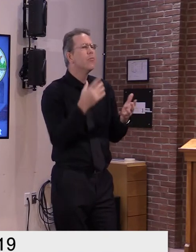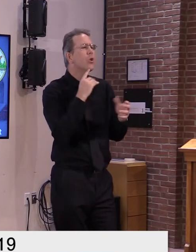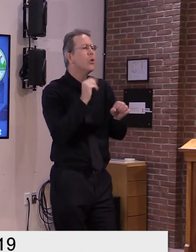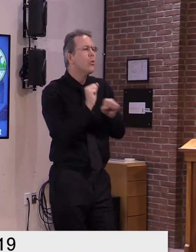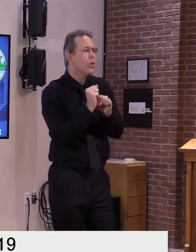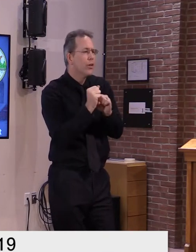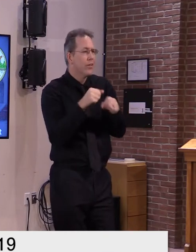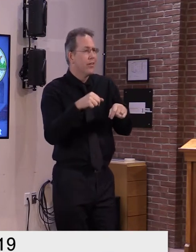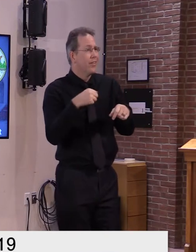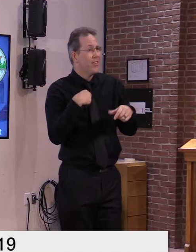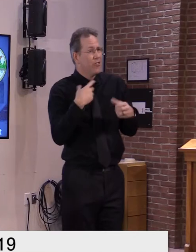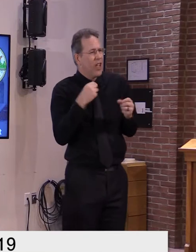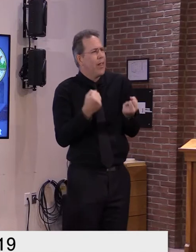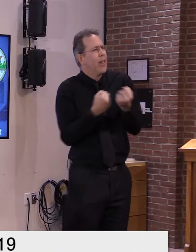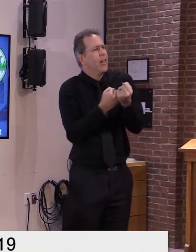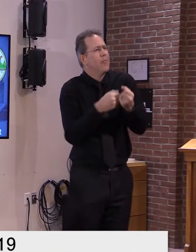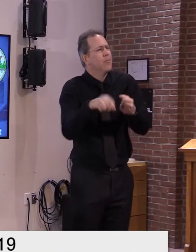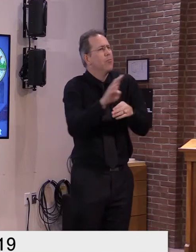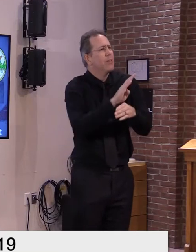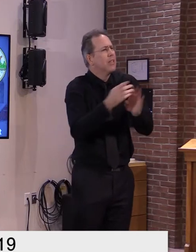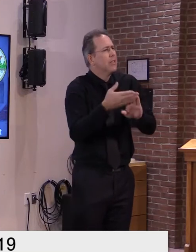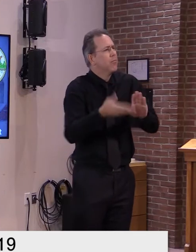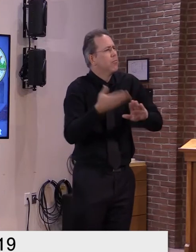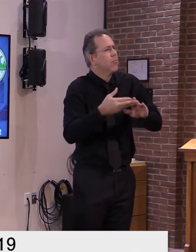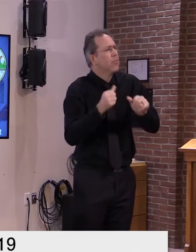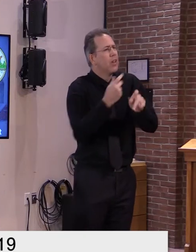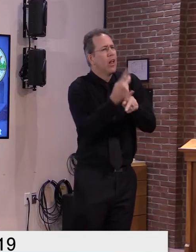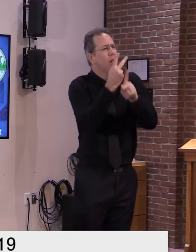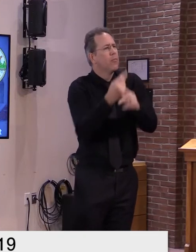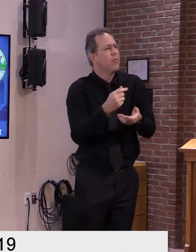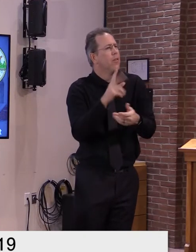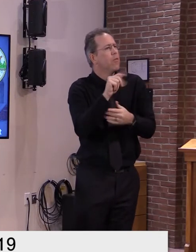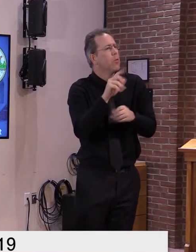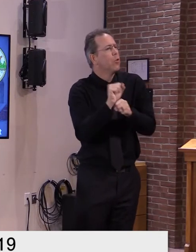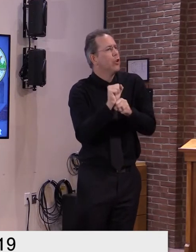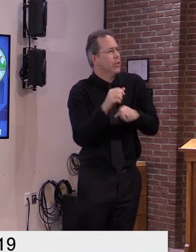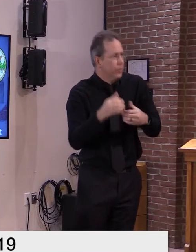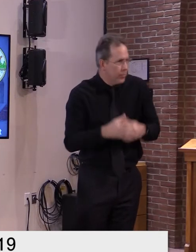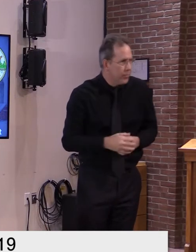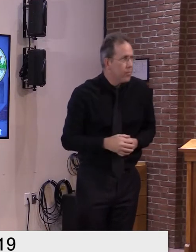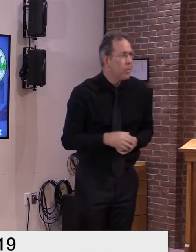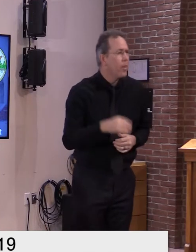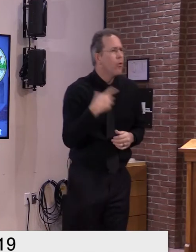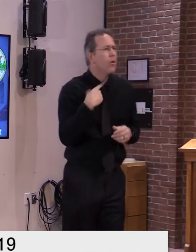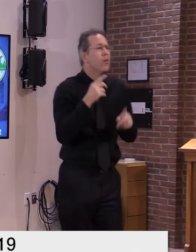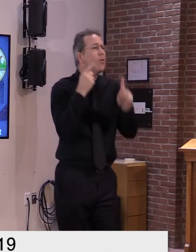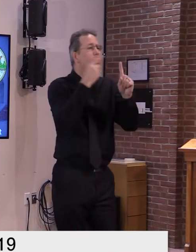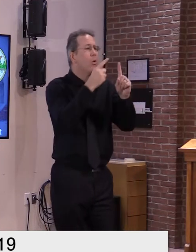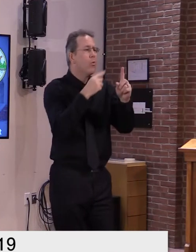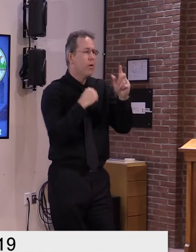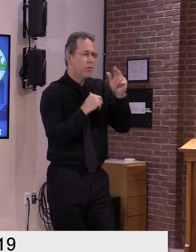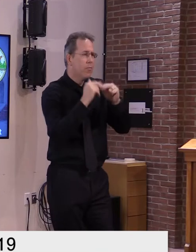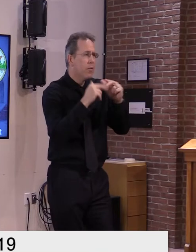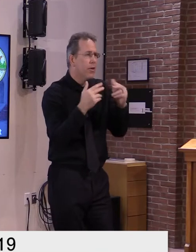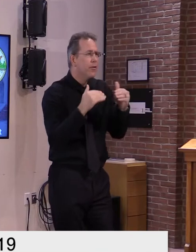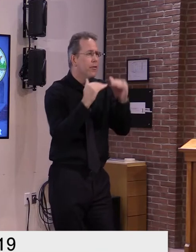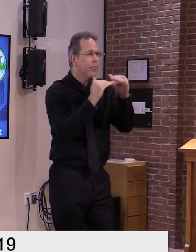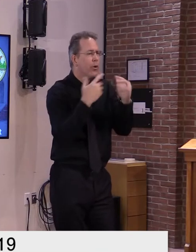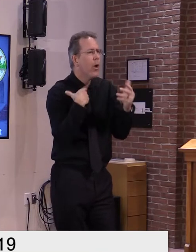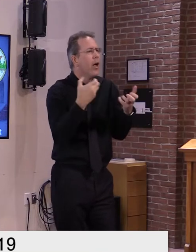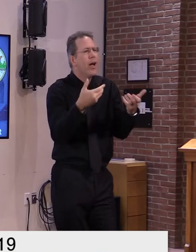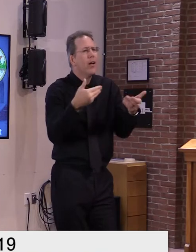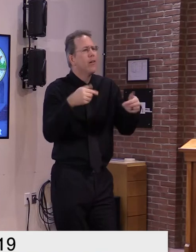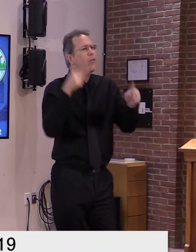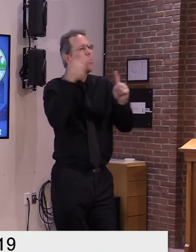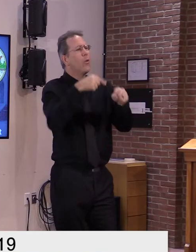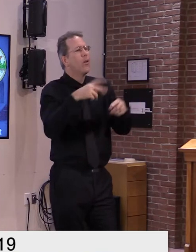need. Vermont businesses create stability in our communities, they employ Vermonters, and they unlock the arts